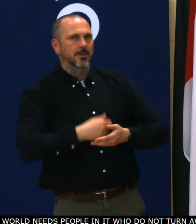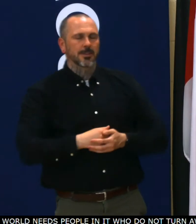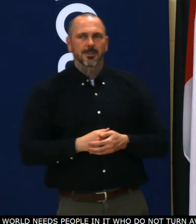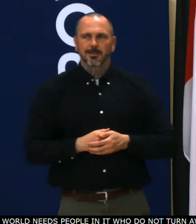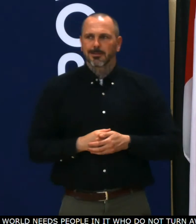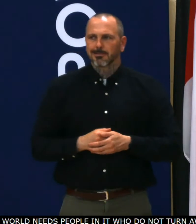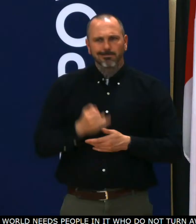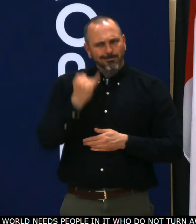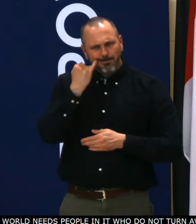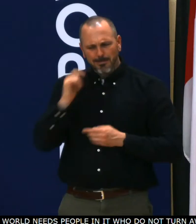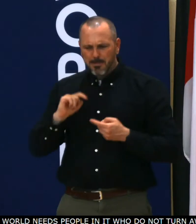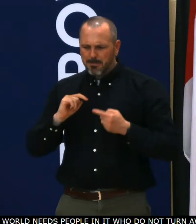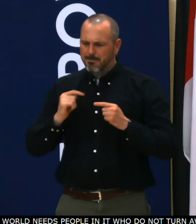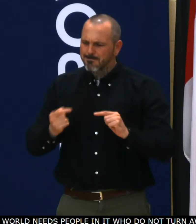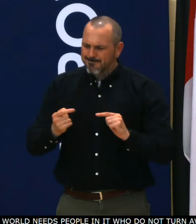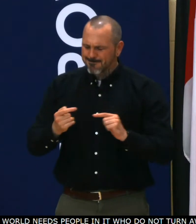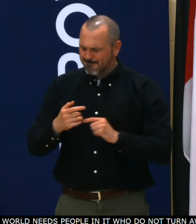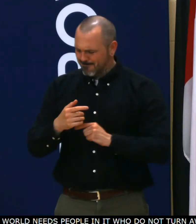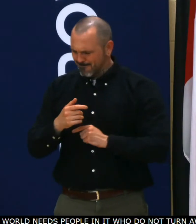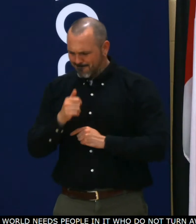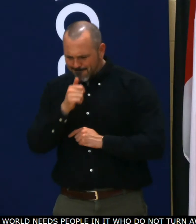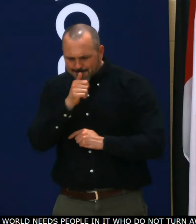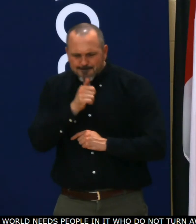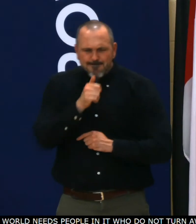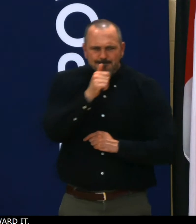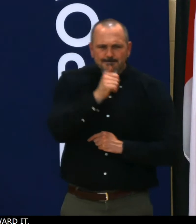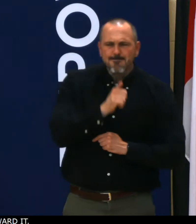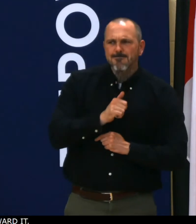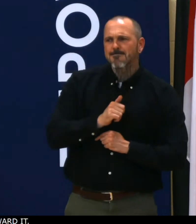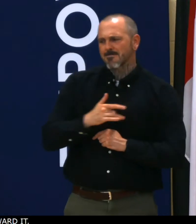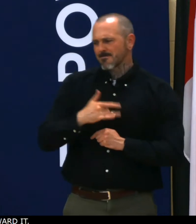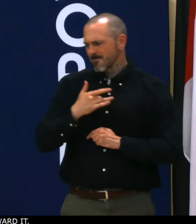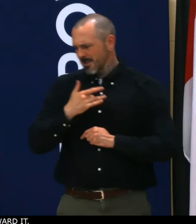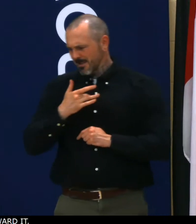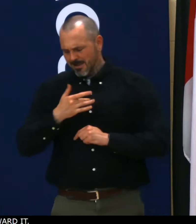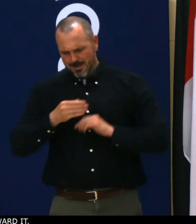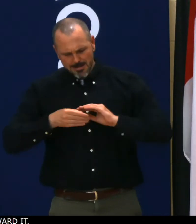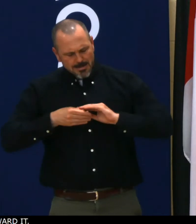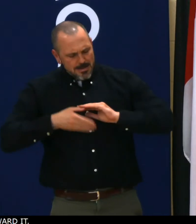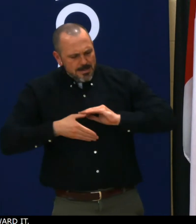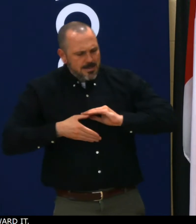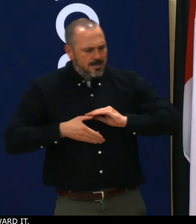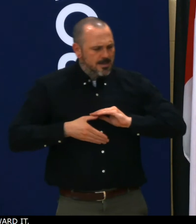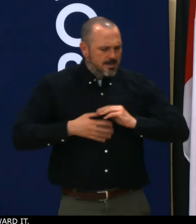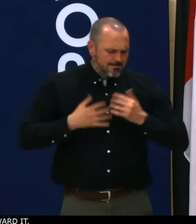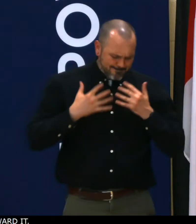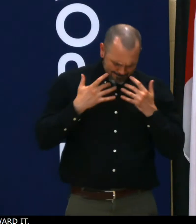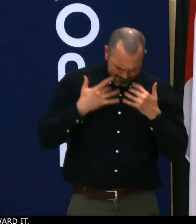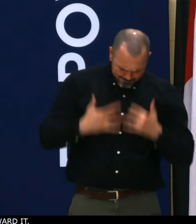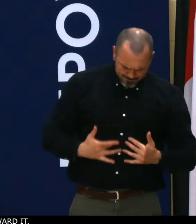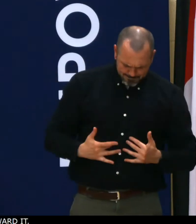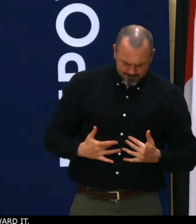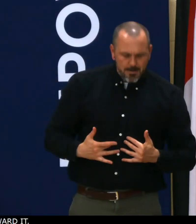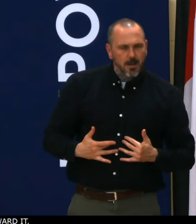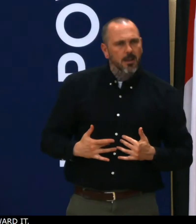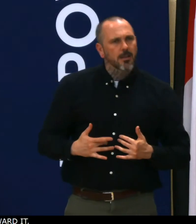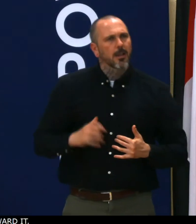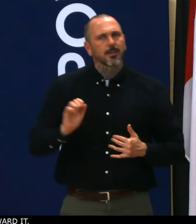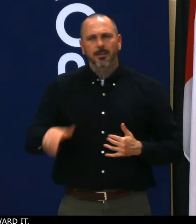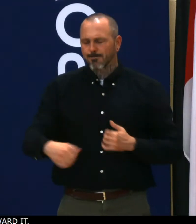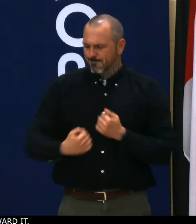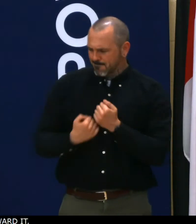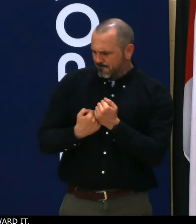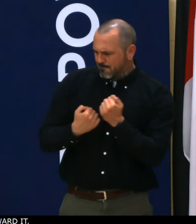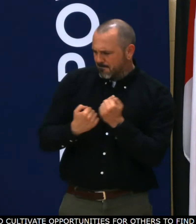of pain threaten to overtake us. I hope when your moment of